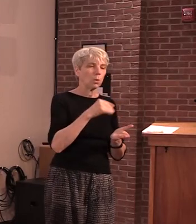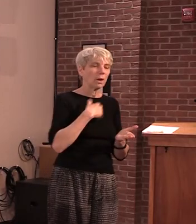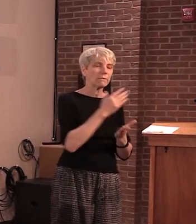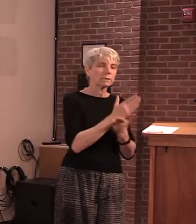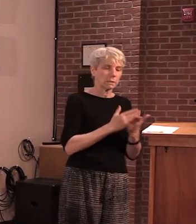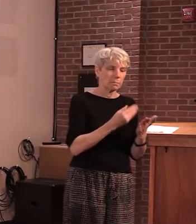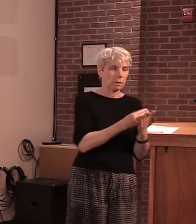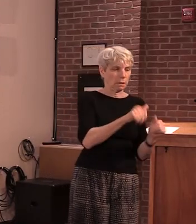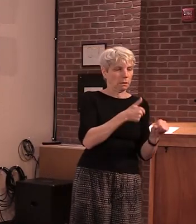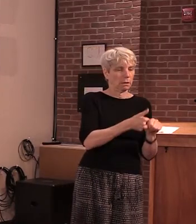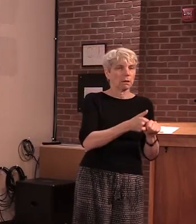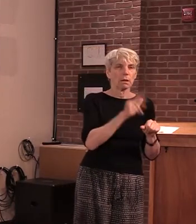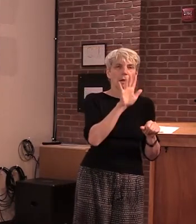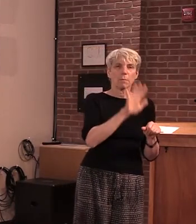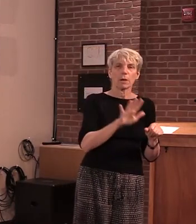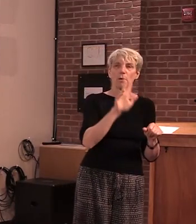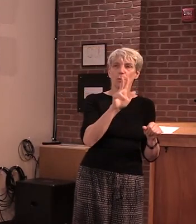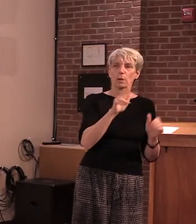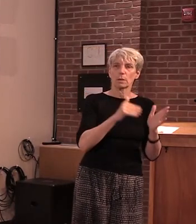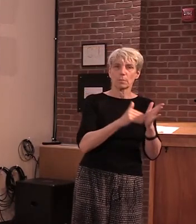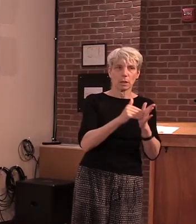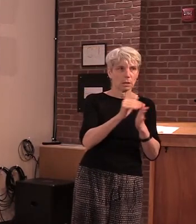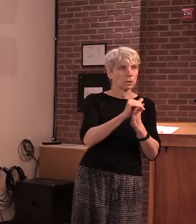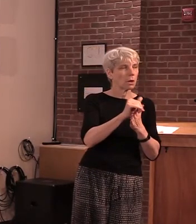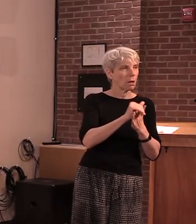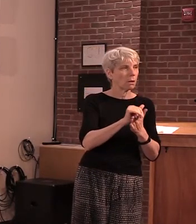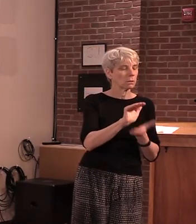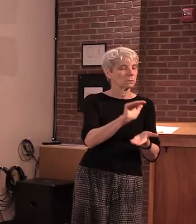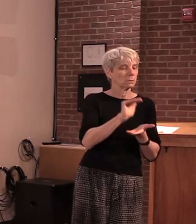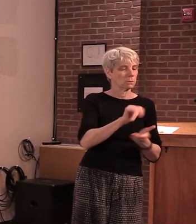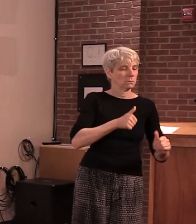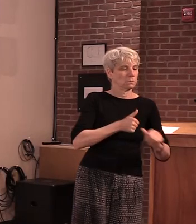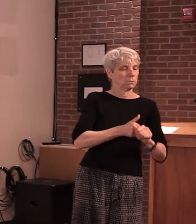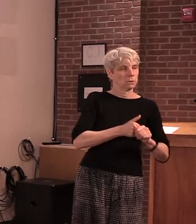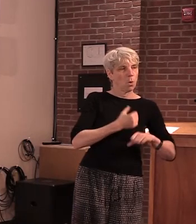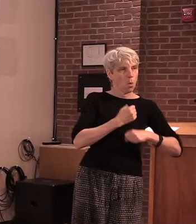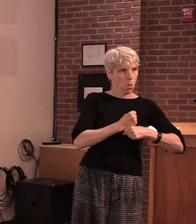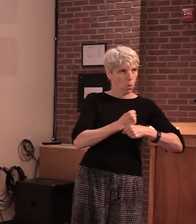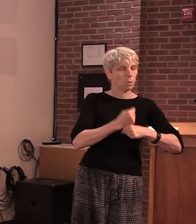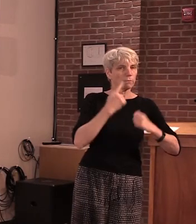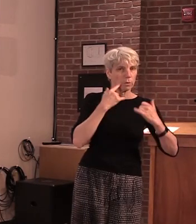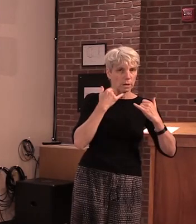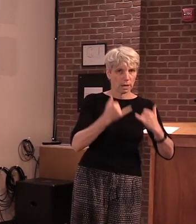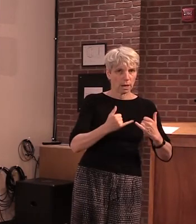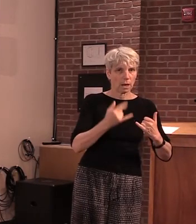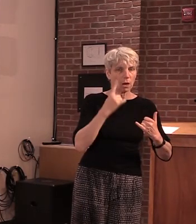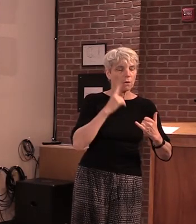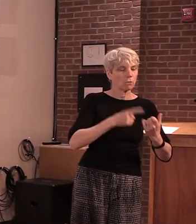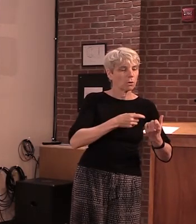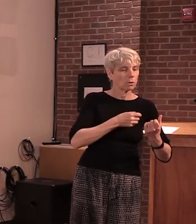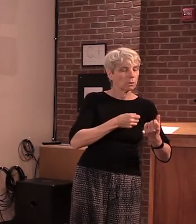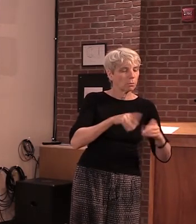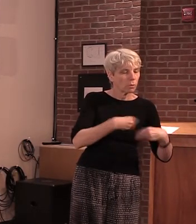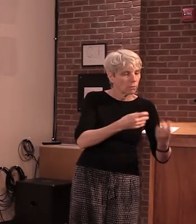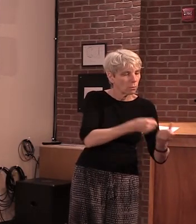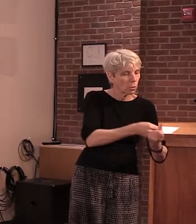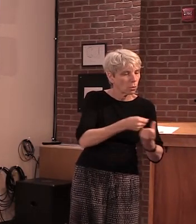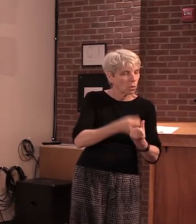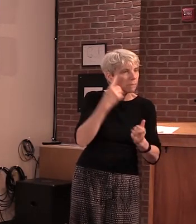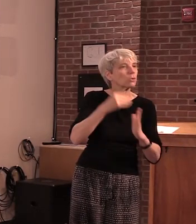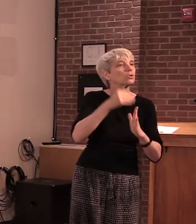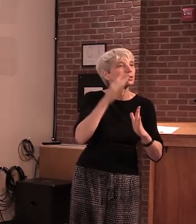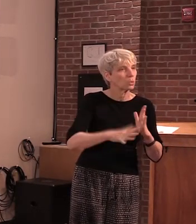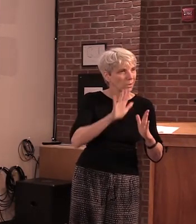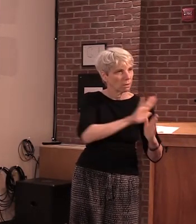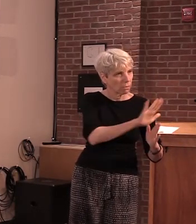approximately $3 million. We're reserving the better part of that to focus on supporting students in terms of